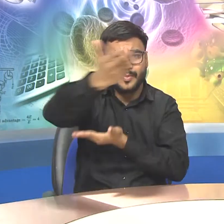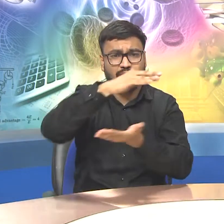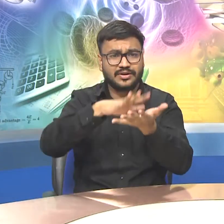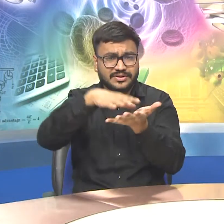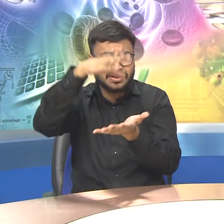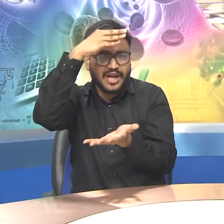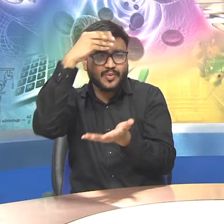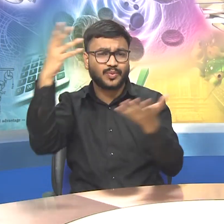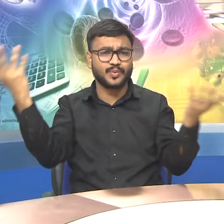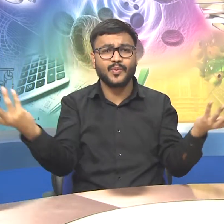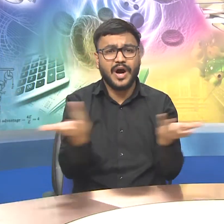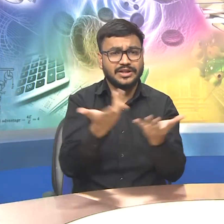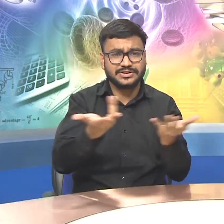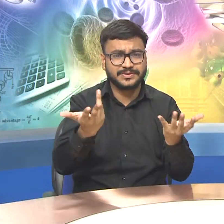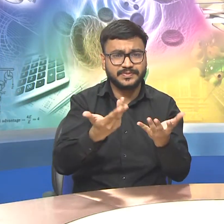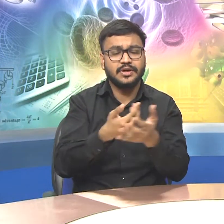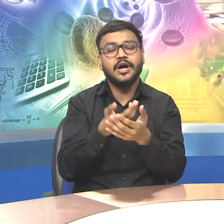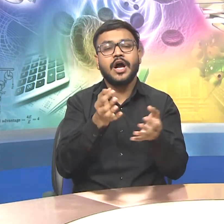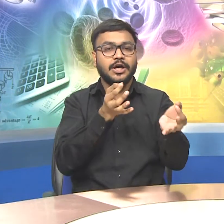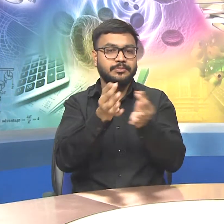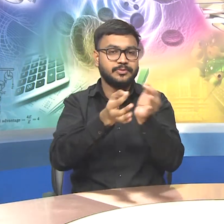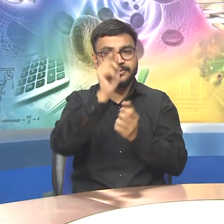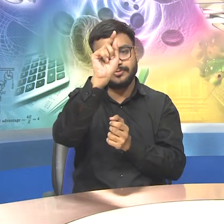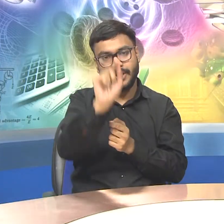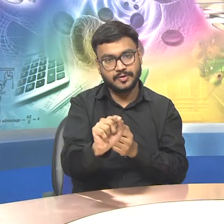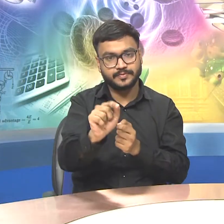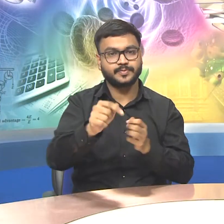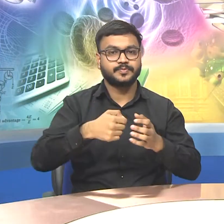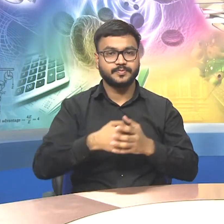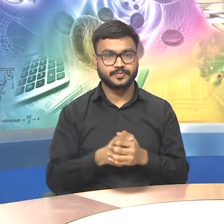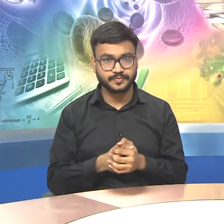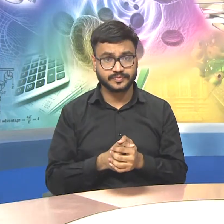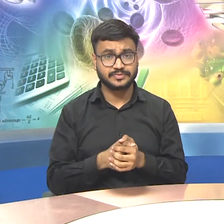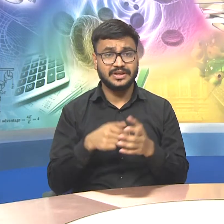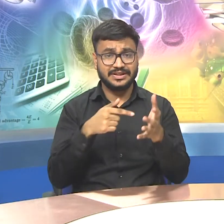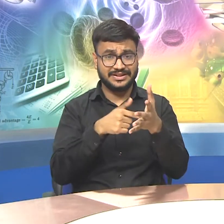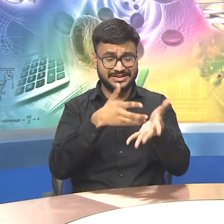In this lesson, we will learn about some various topics.